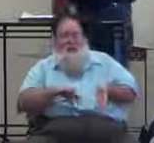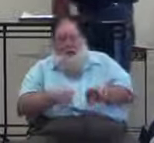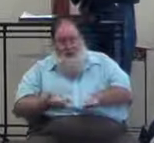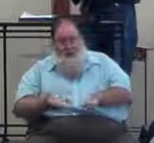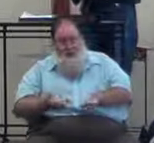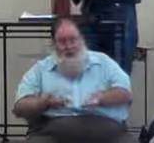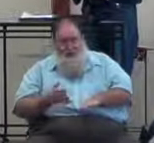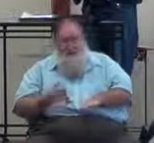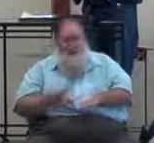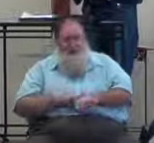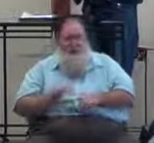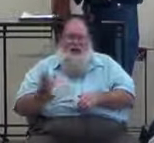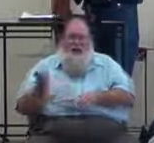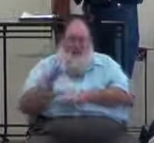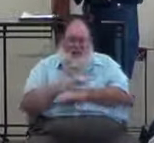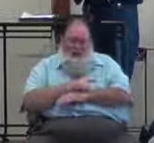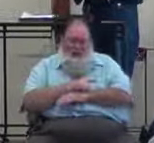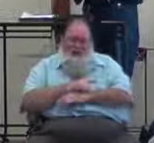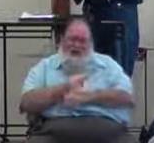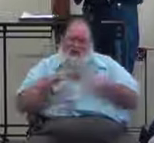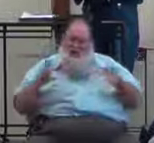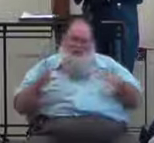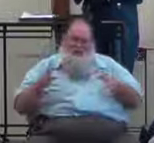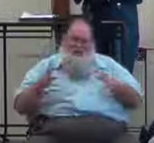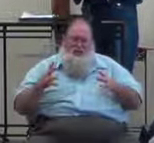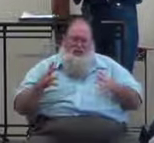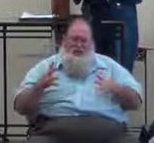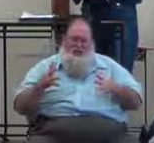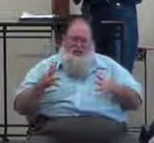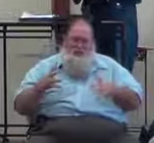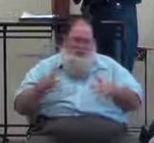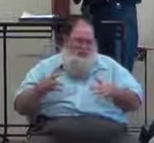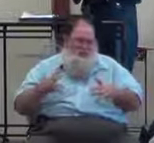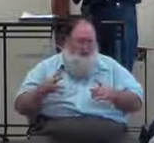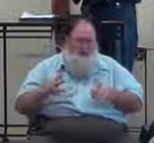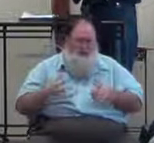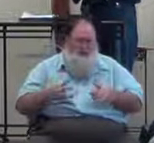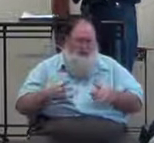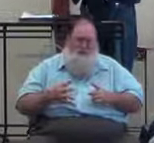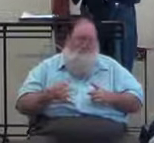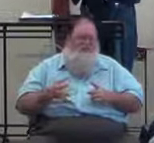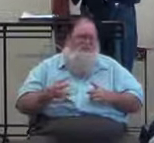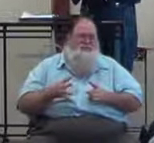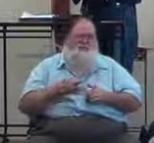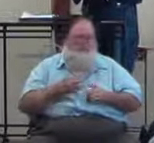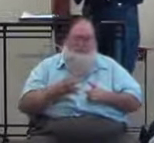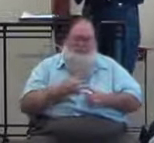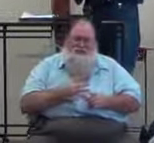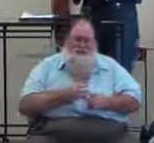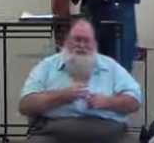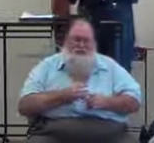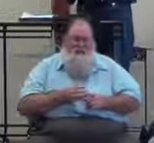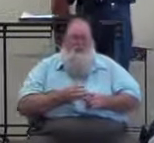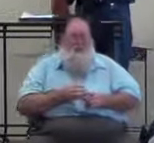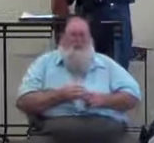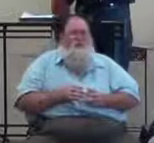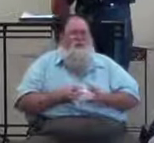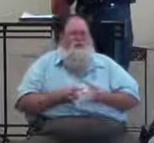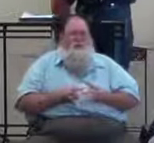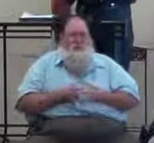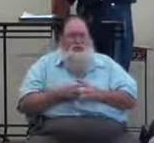great persecution broke out against the church at Jerusalem. And all except the apostles were